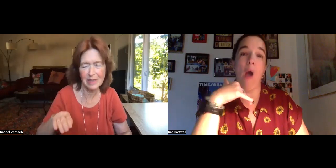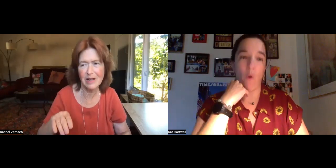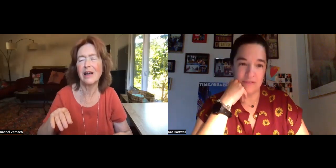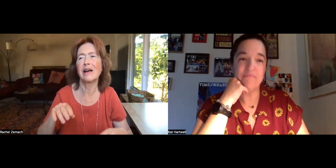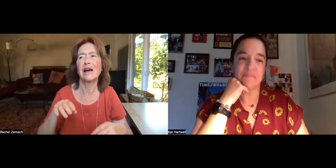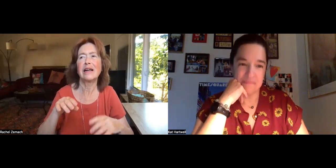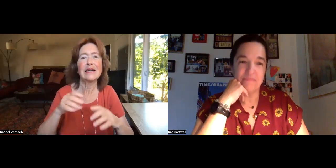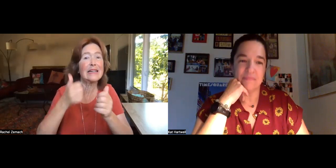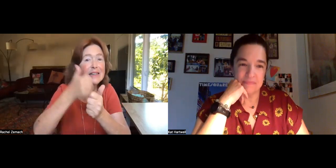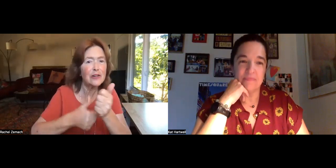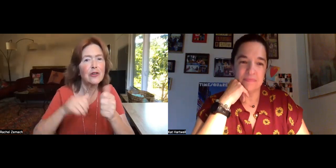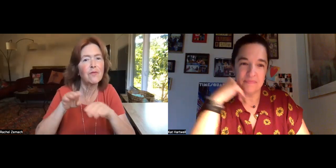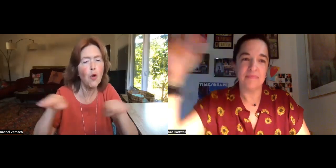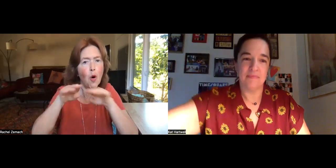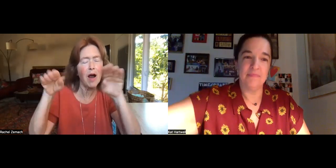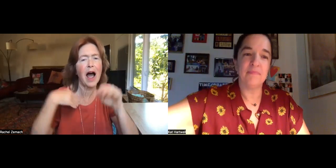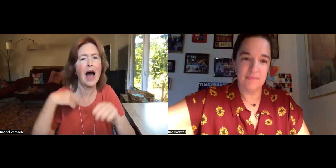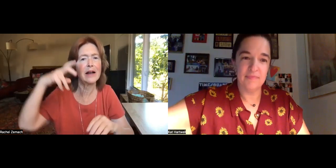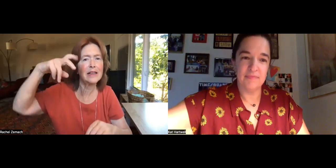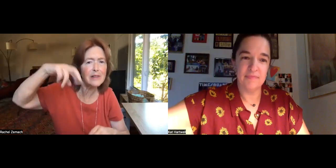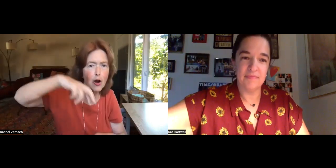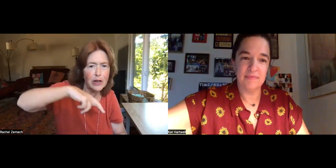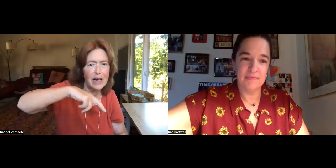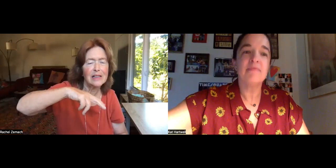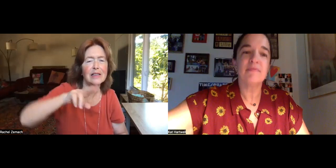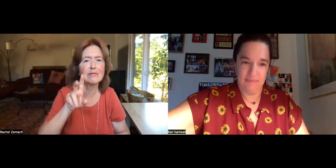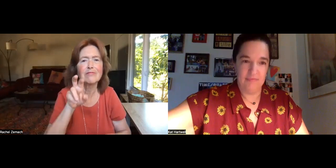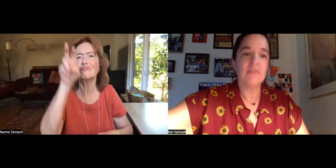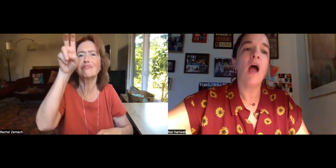Wow. Each boy had a